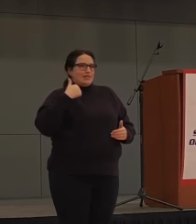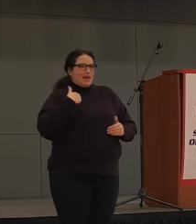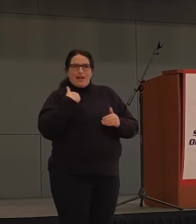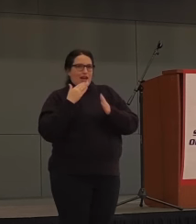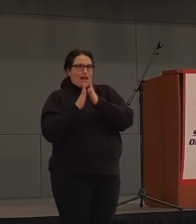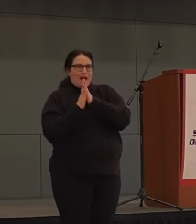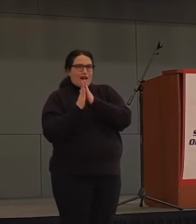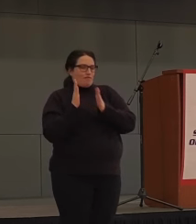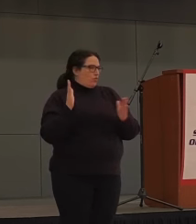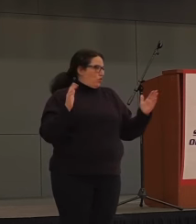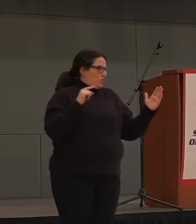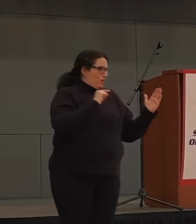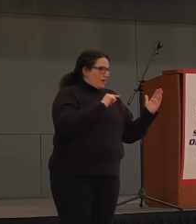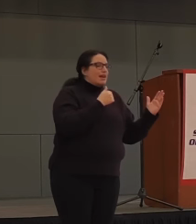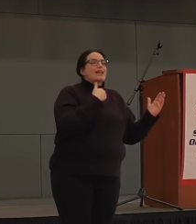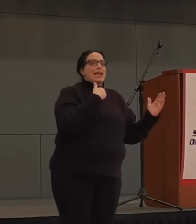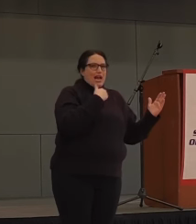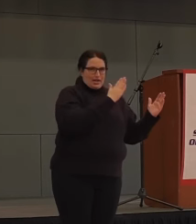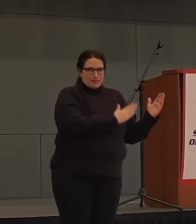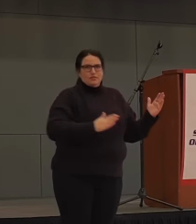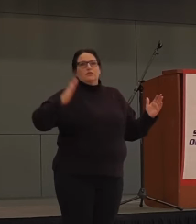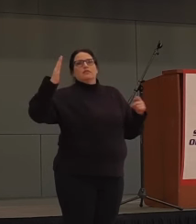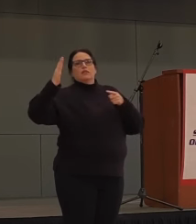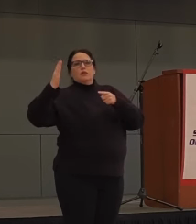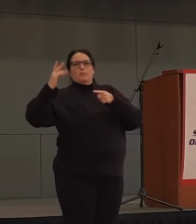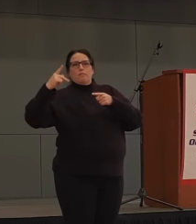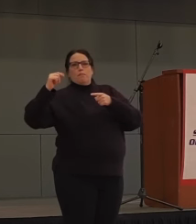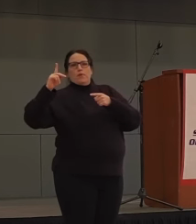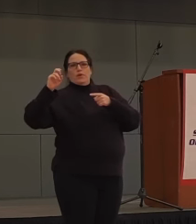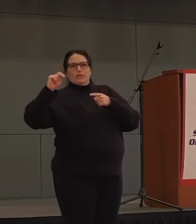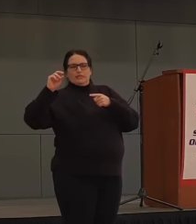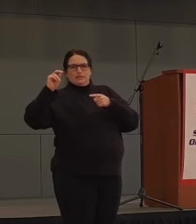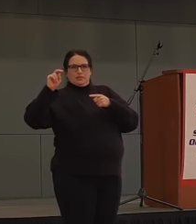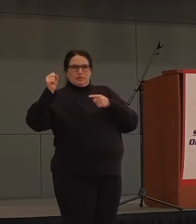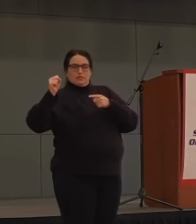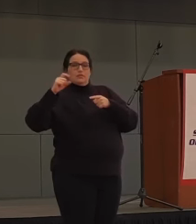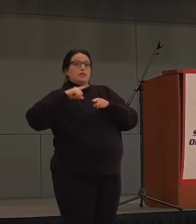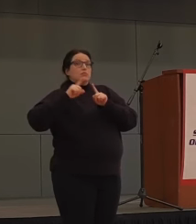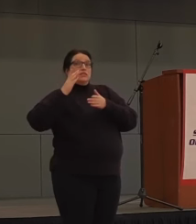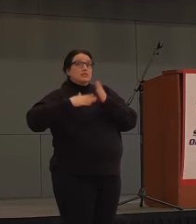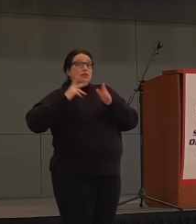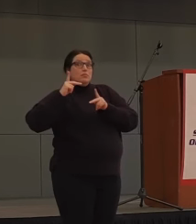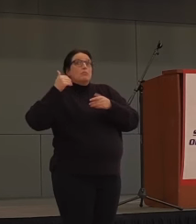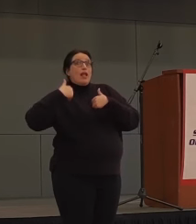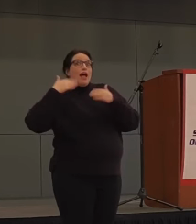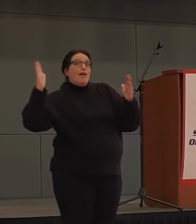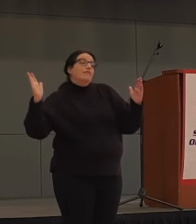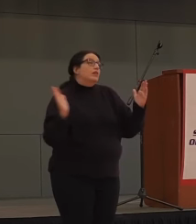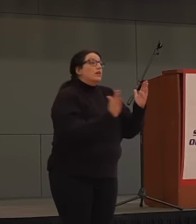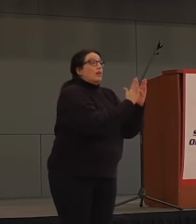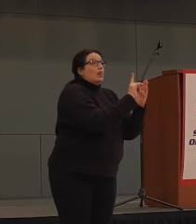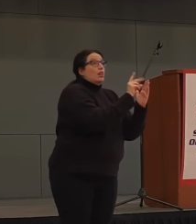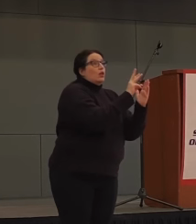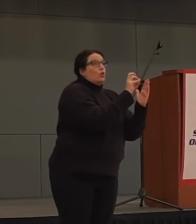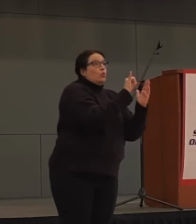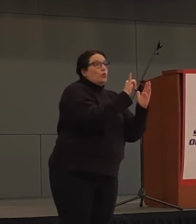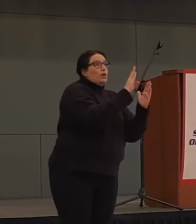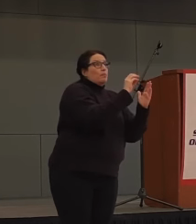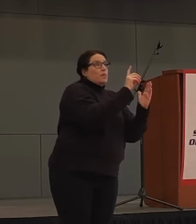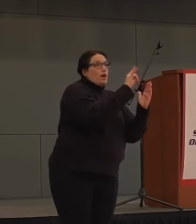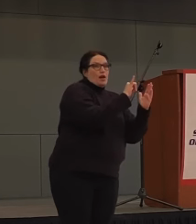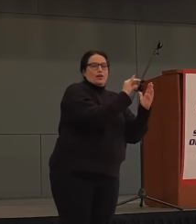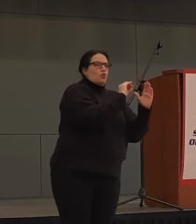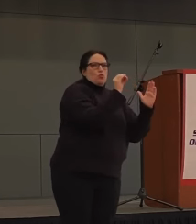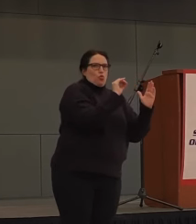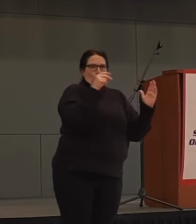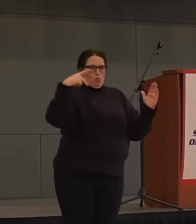body with no Parkinson's, and then to make it even more complicated, some people have Lewy body and